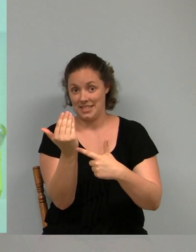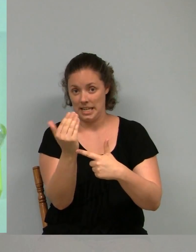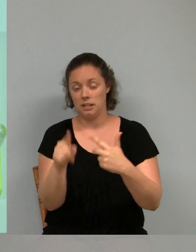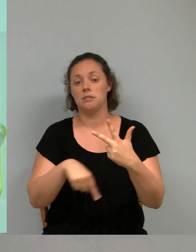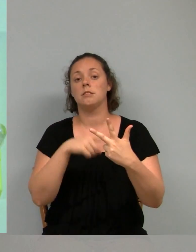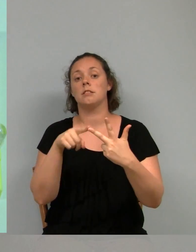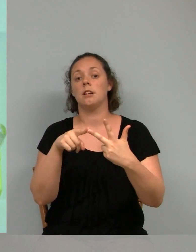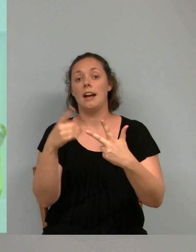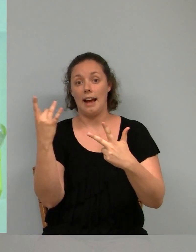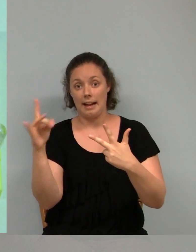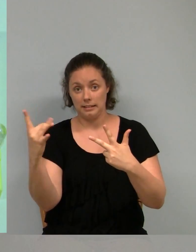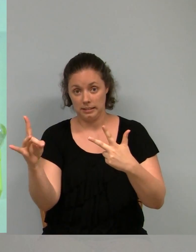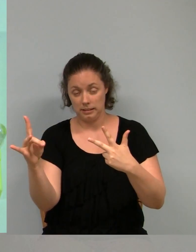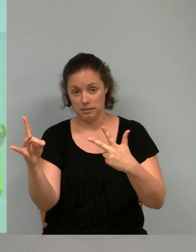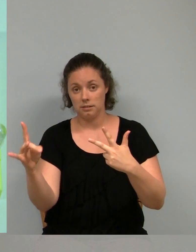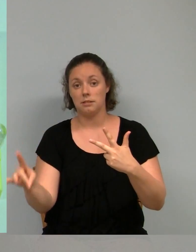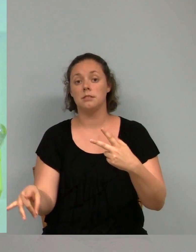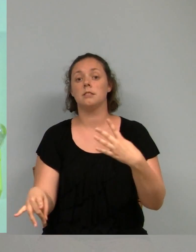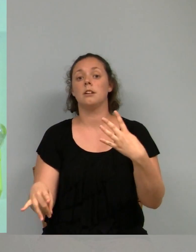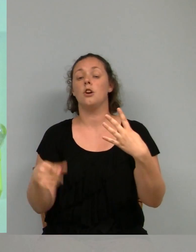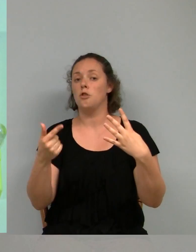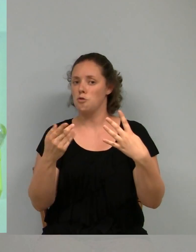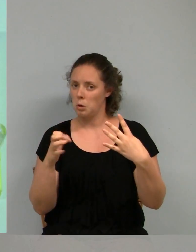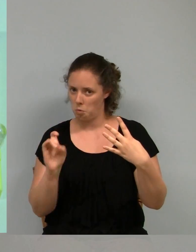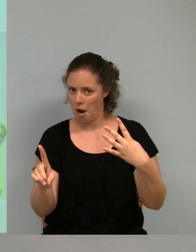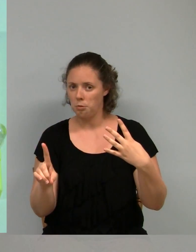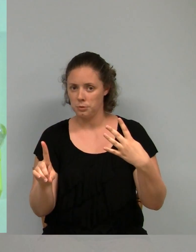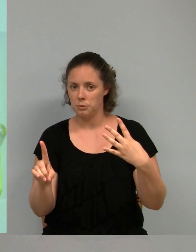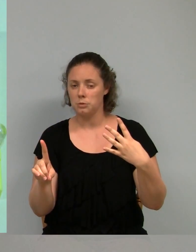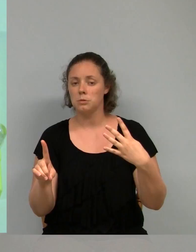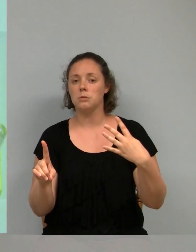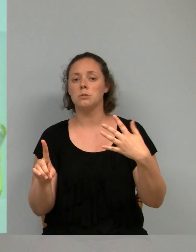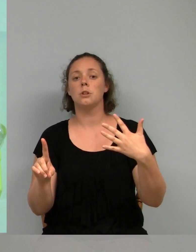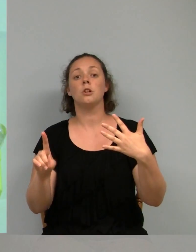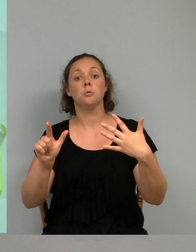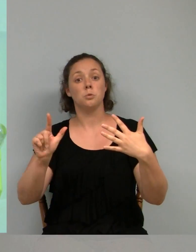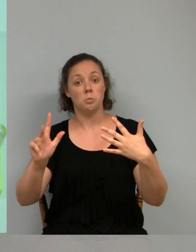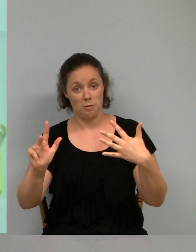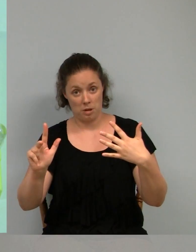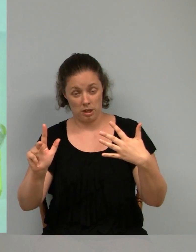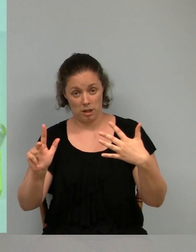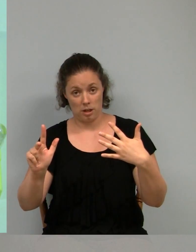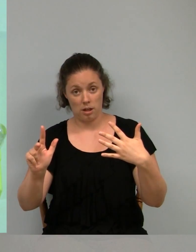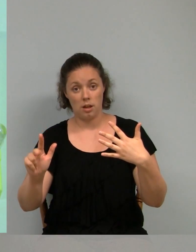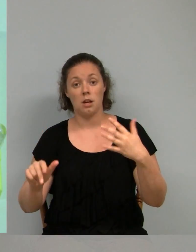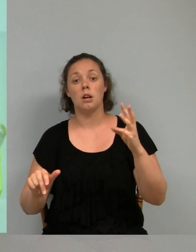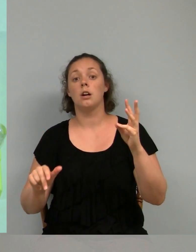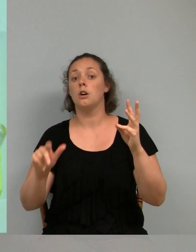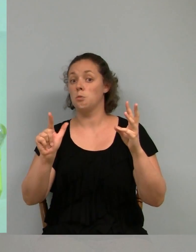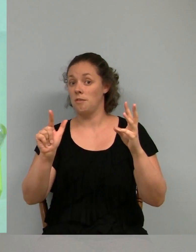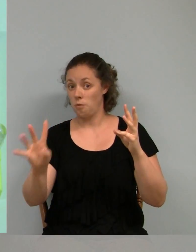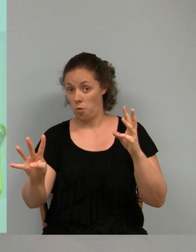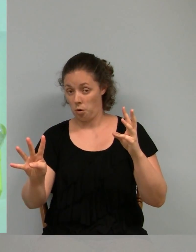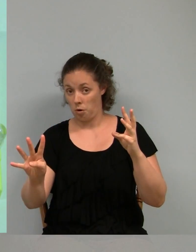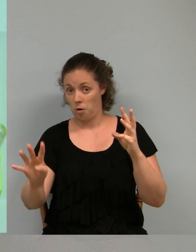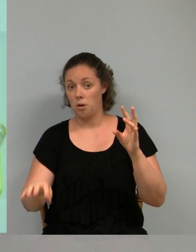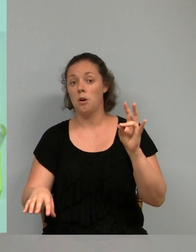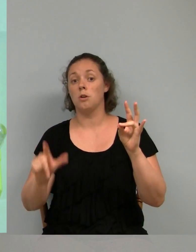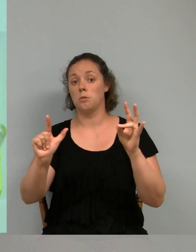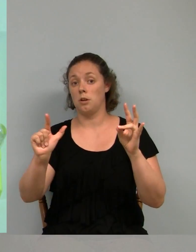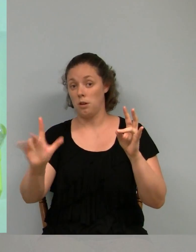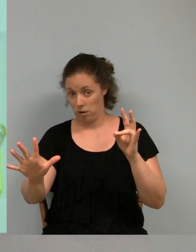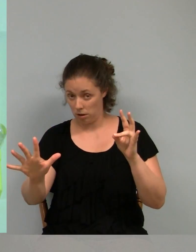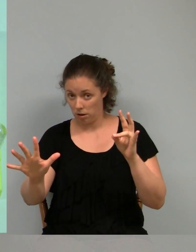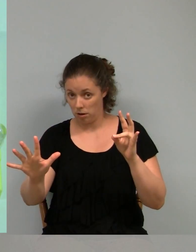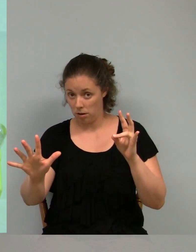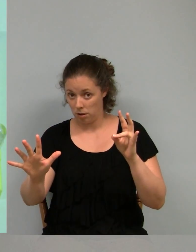then 18, then ground, then 23, 24, 25.